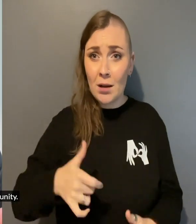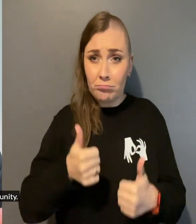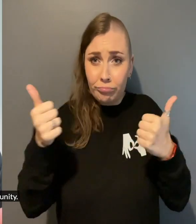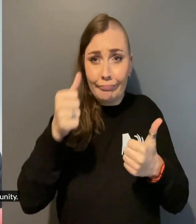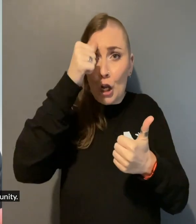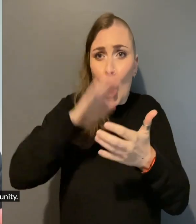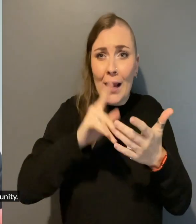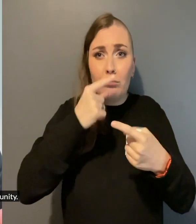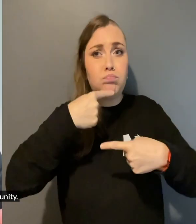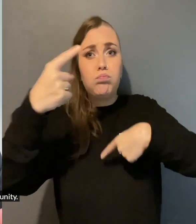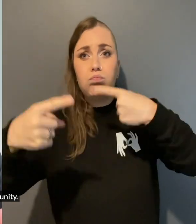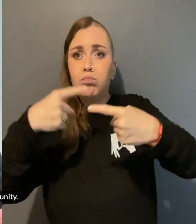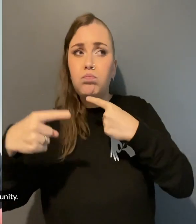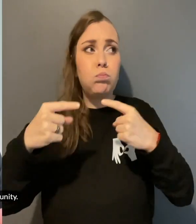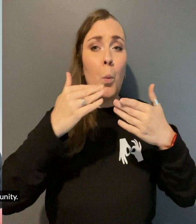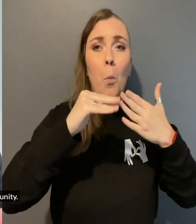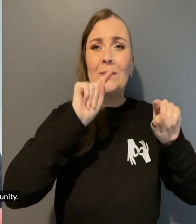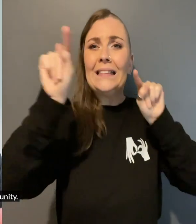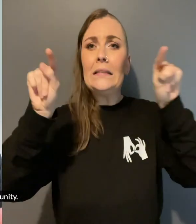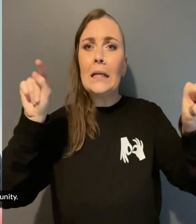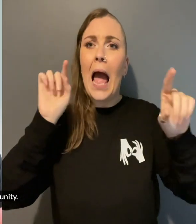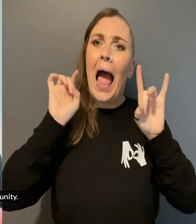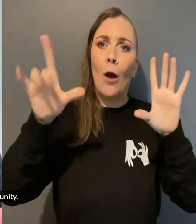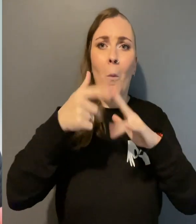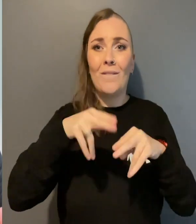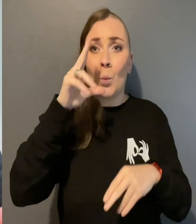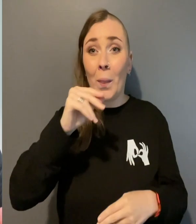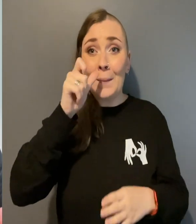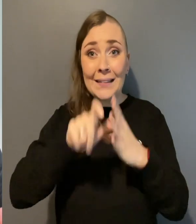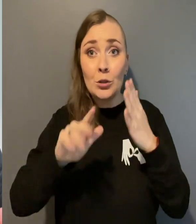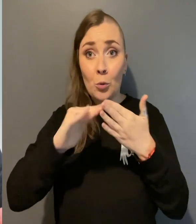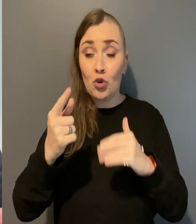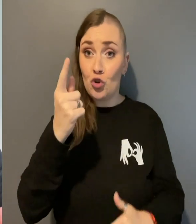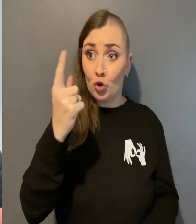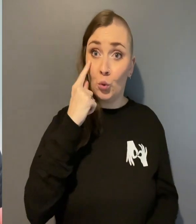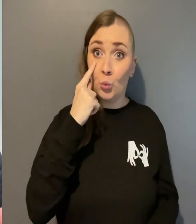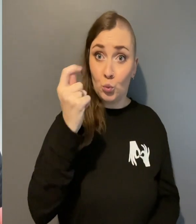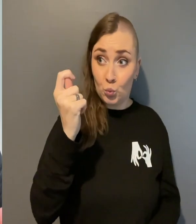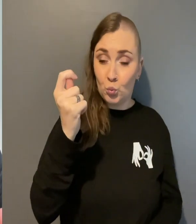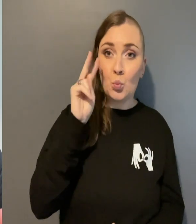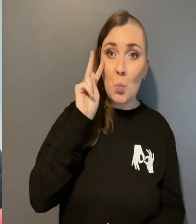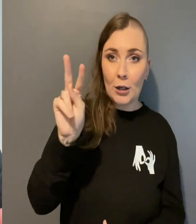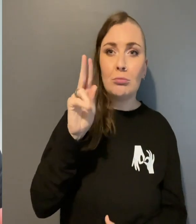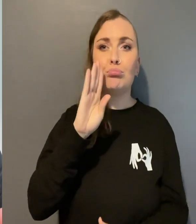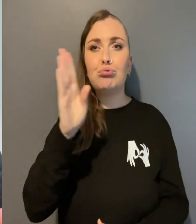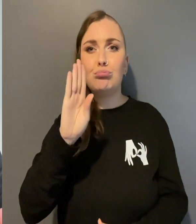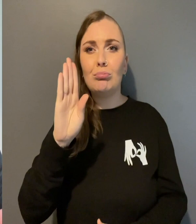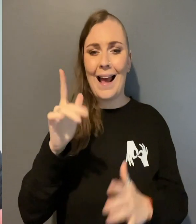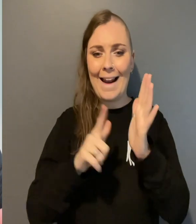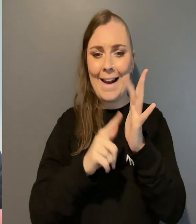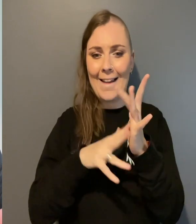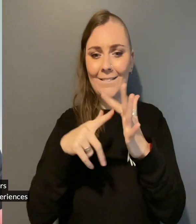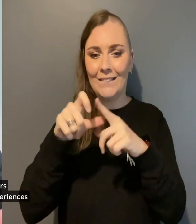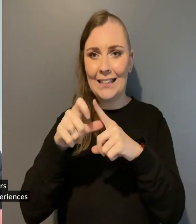knowledge to share with the wider community outside of the youth disability community what you're about to see is a presentation of the lived X session